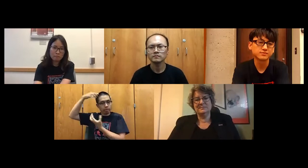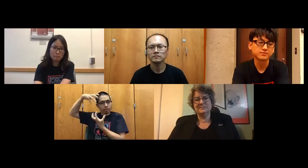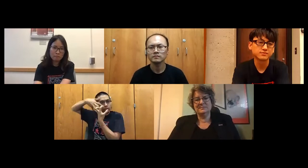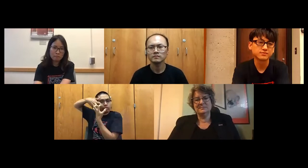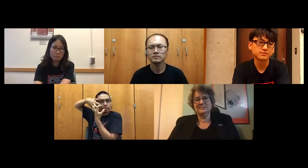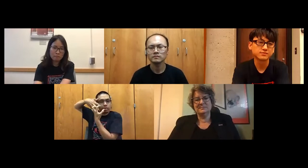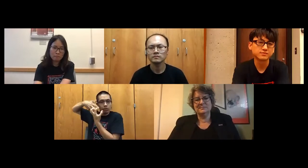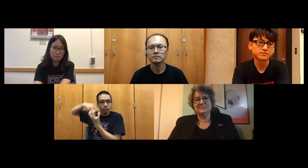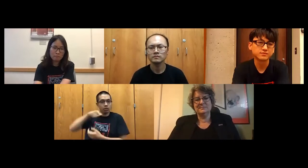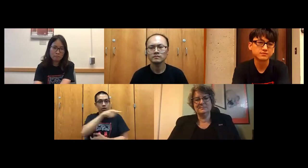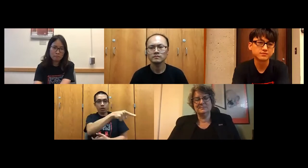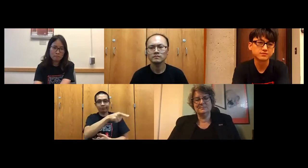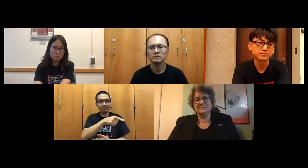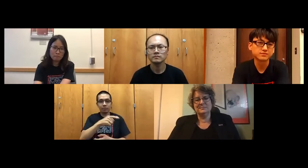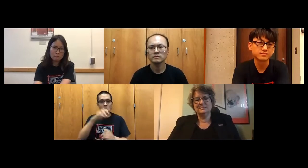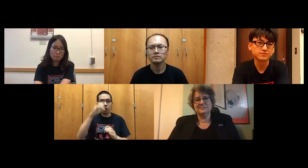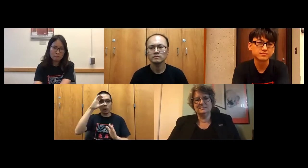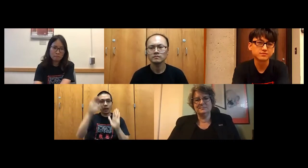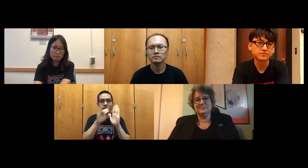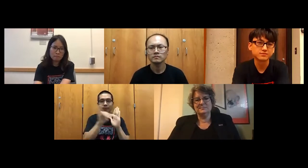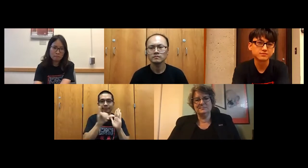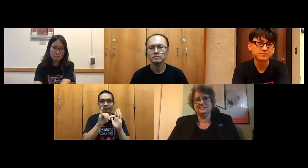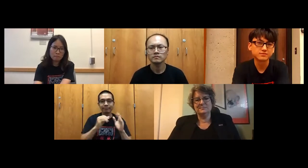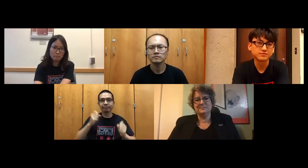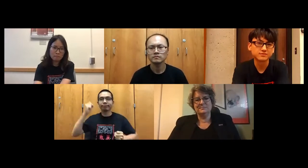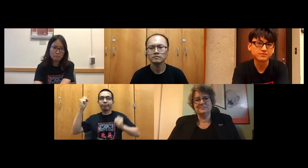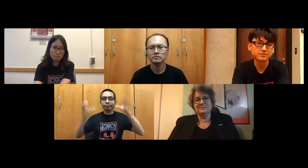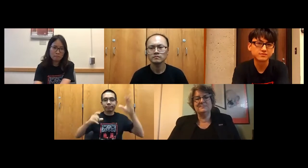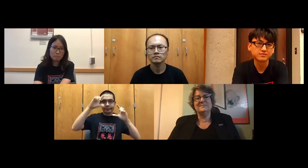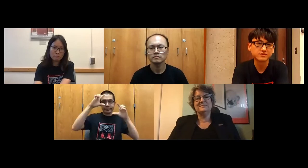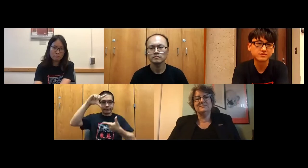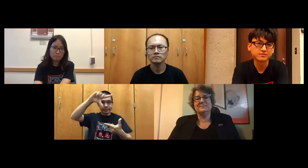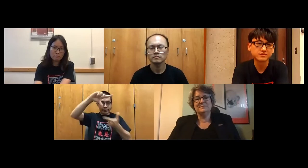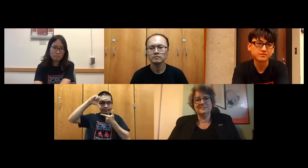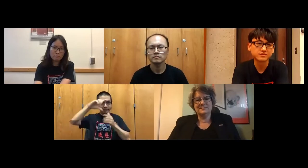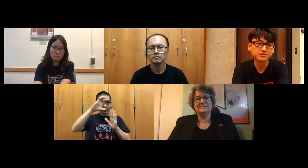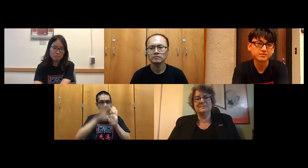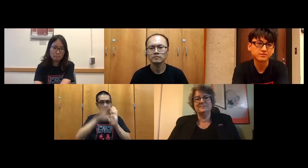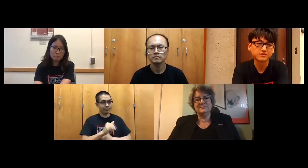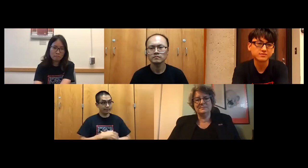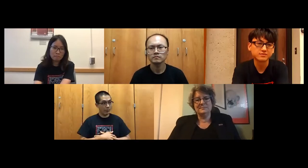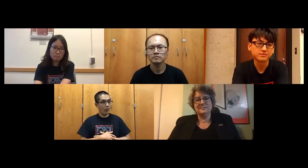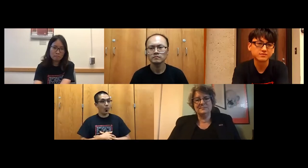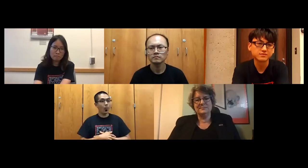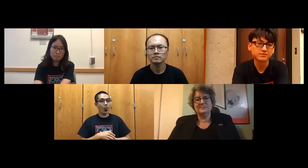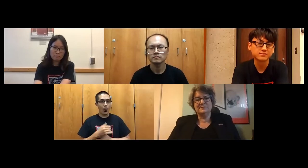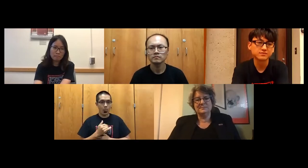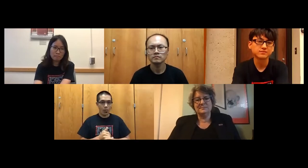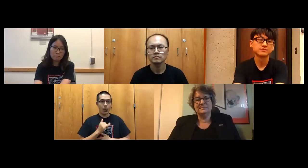in gestures. And again, because I had been so assimilated to the signing Chinese characters, being able